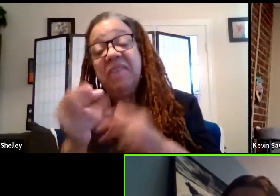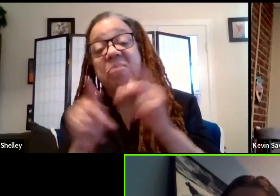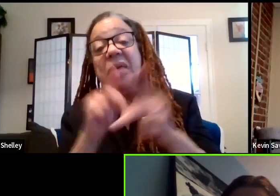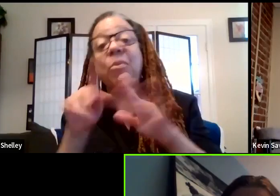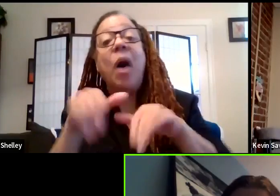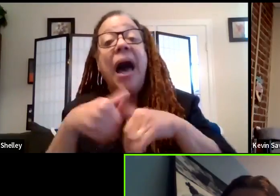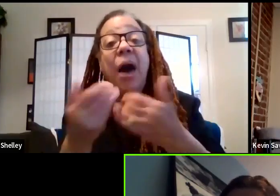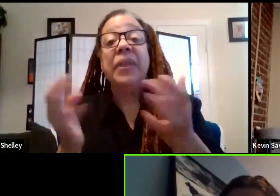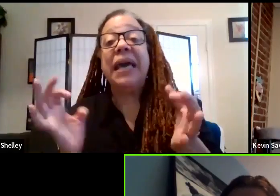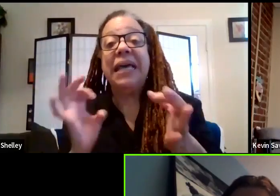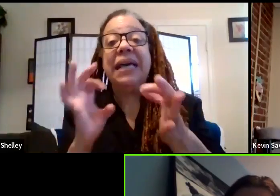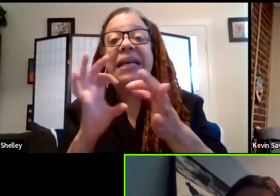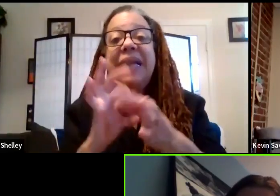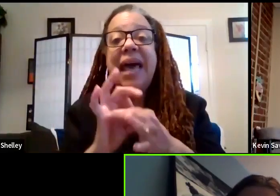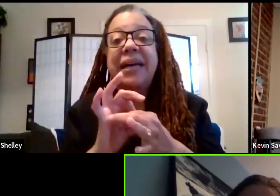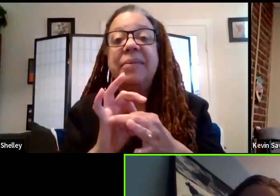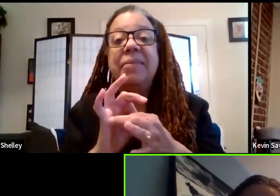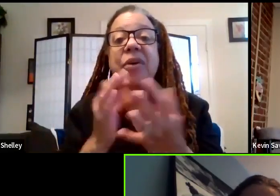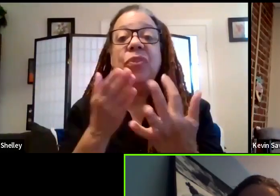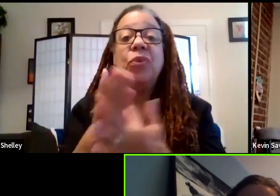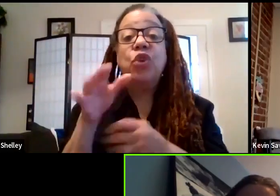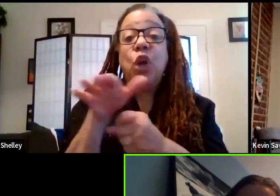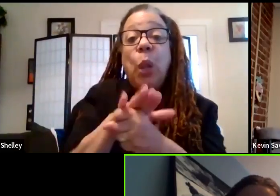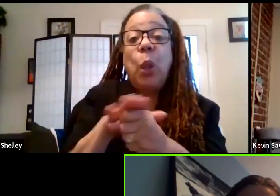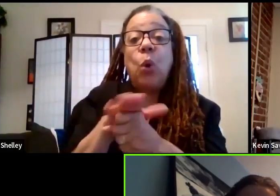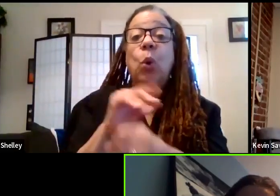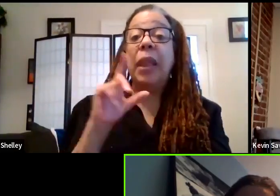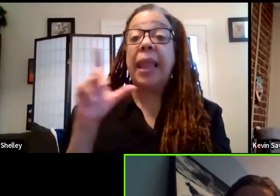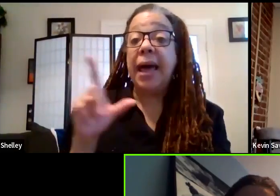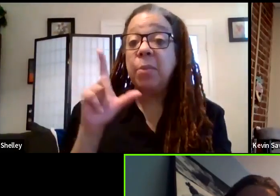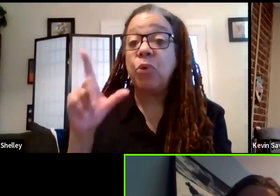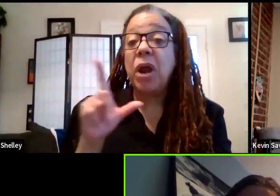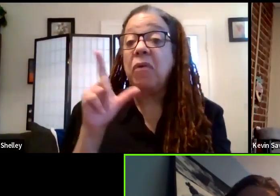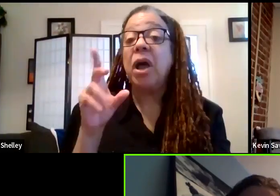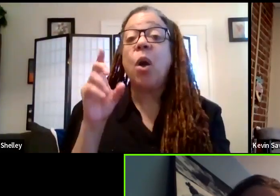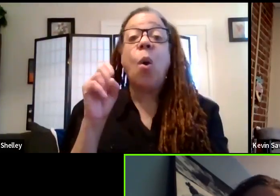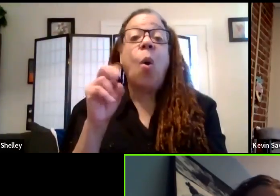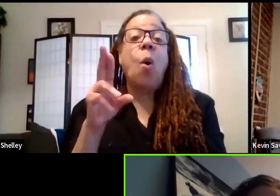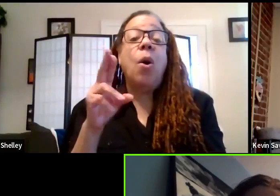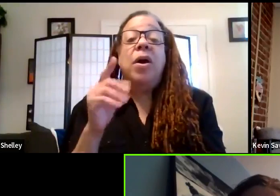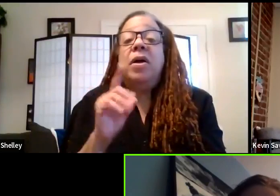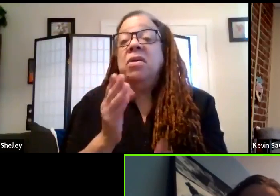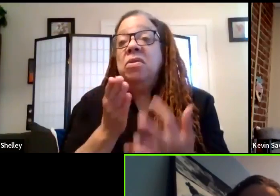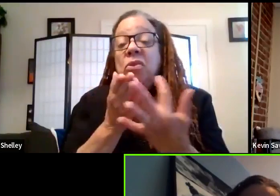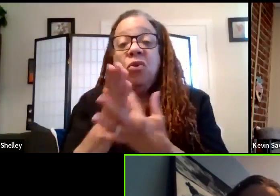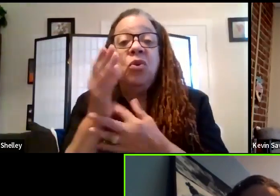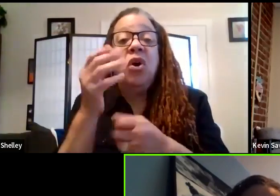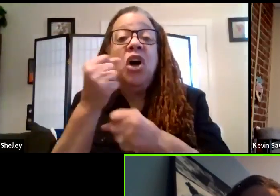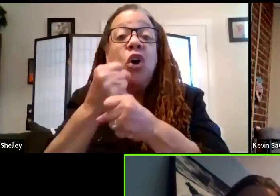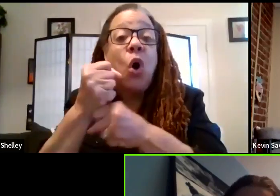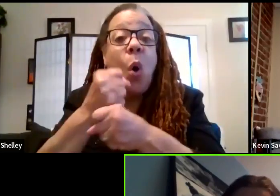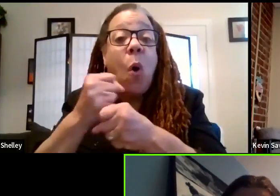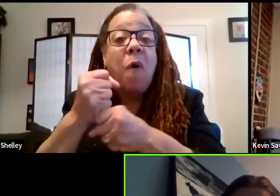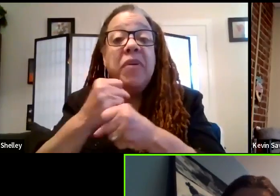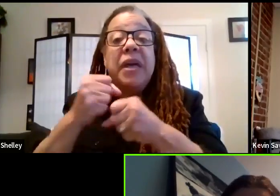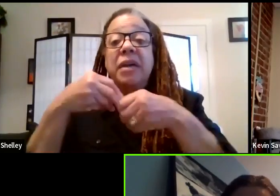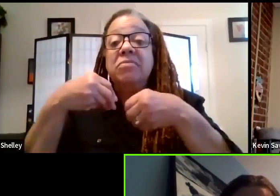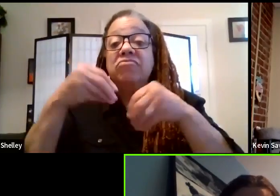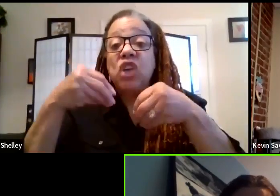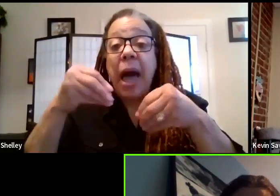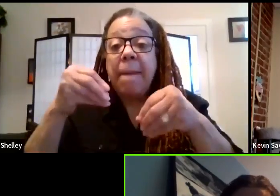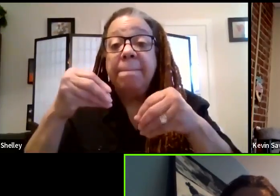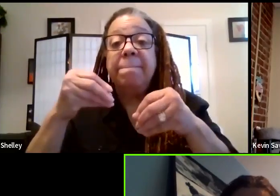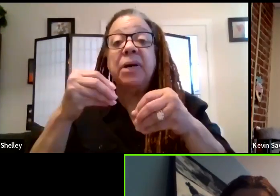whether it be through, you know, your local library or any coffee shops or different things within